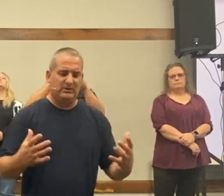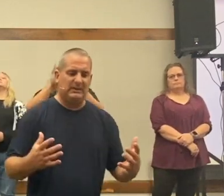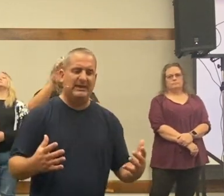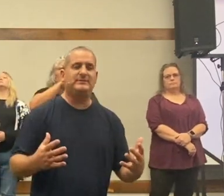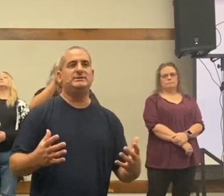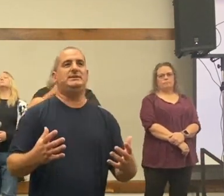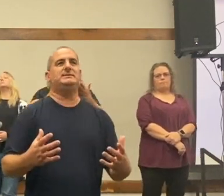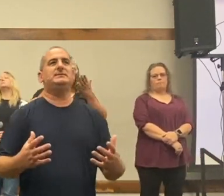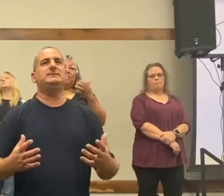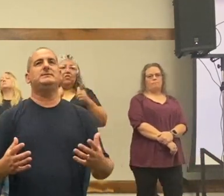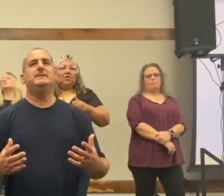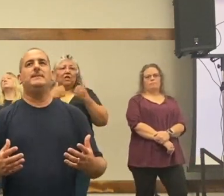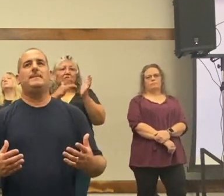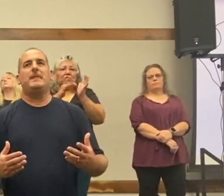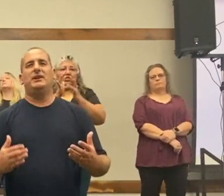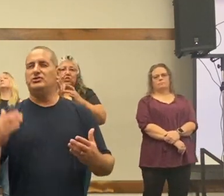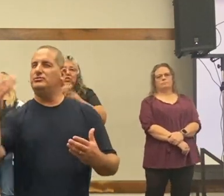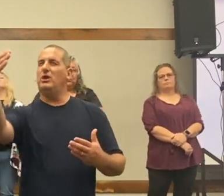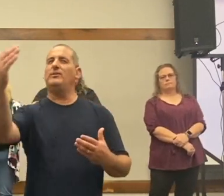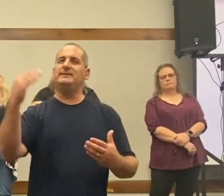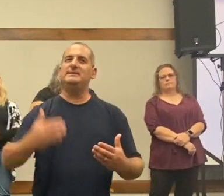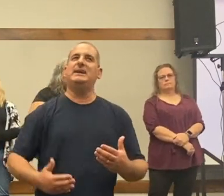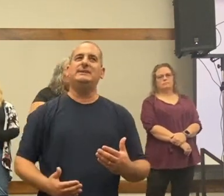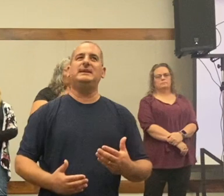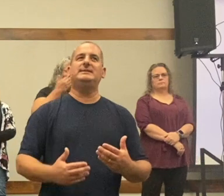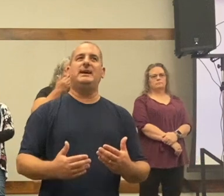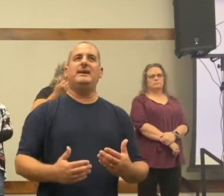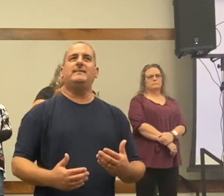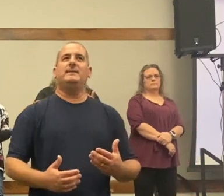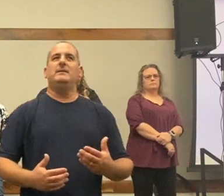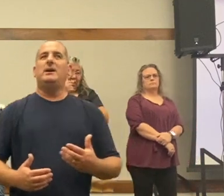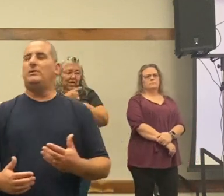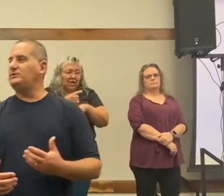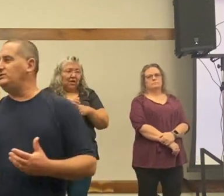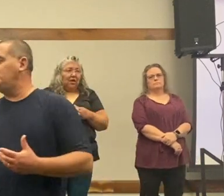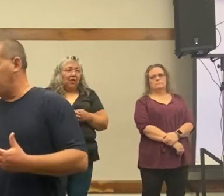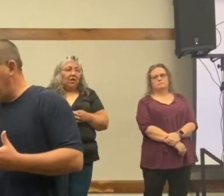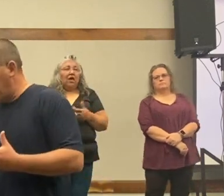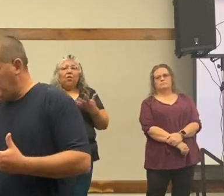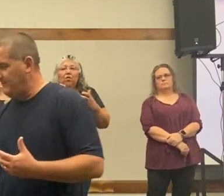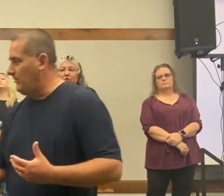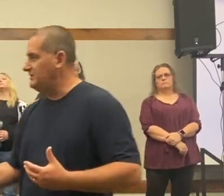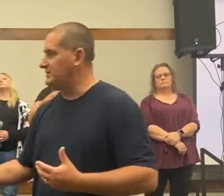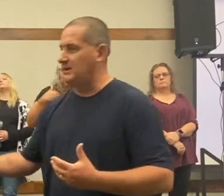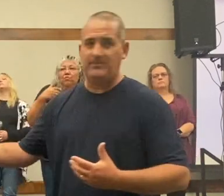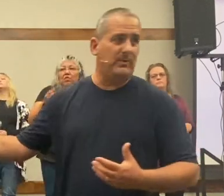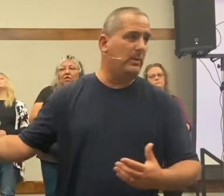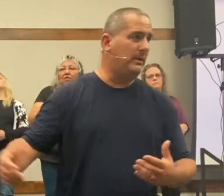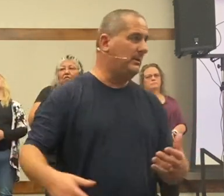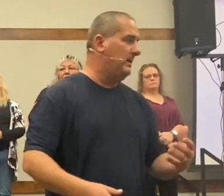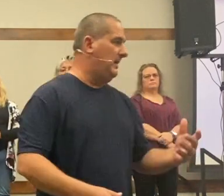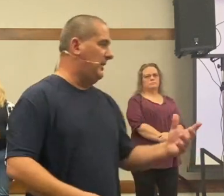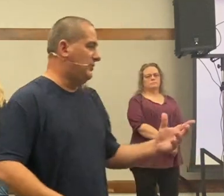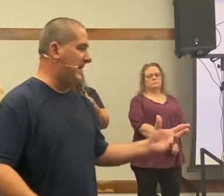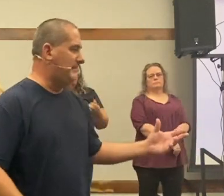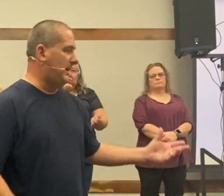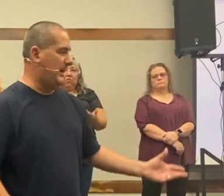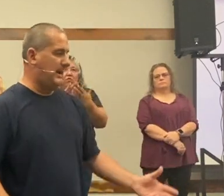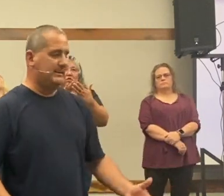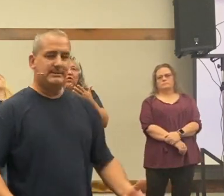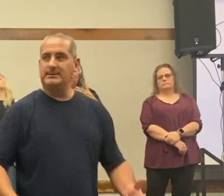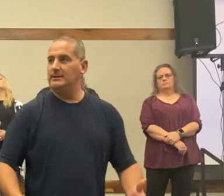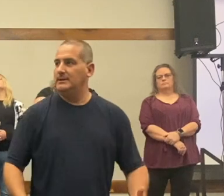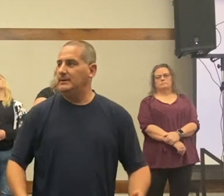if you've never given your life to Jesus, and you know that today's that day, I want you to be brave, and I want you to come forward and grab